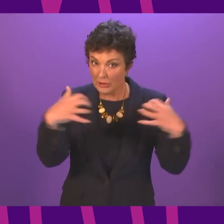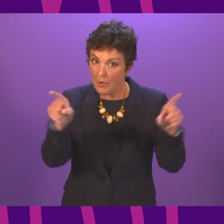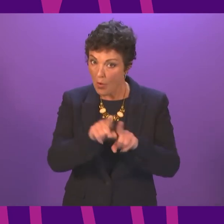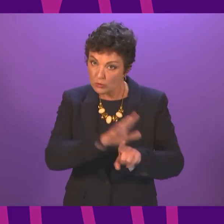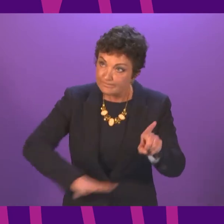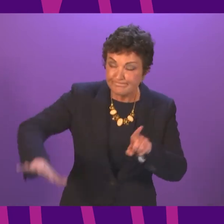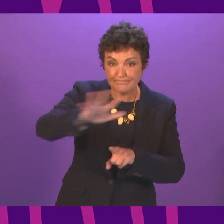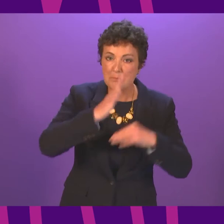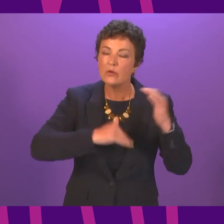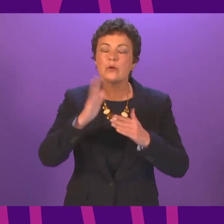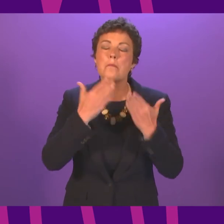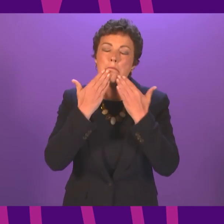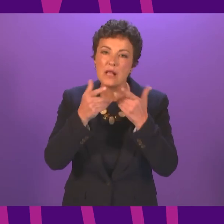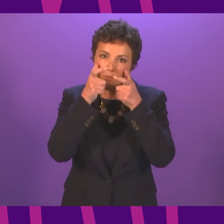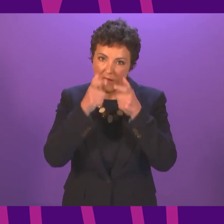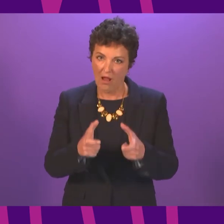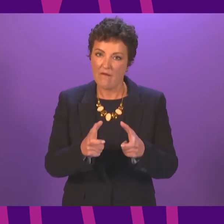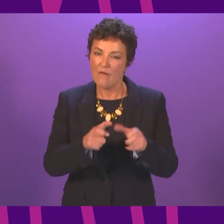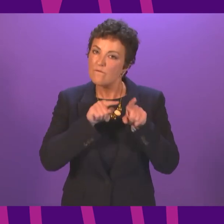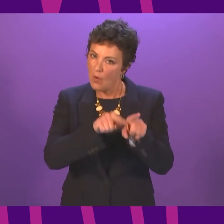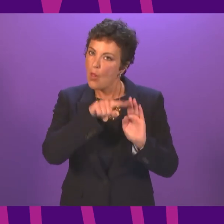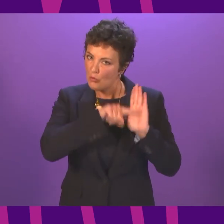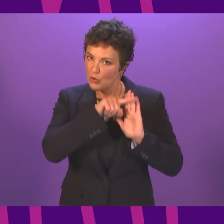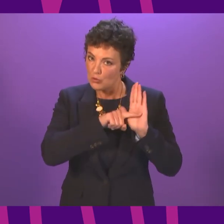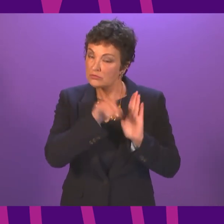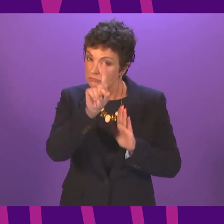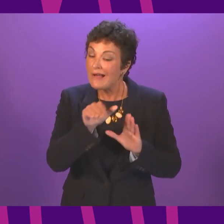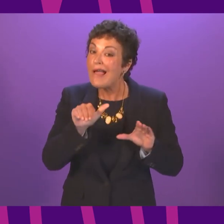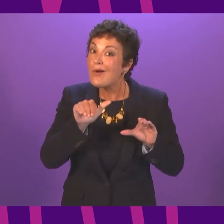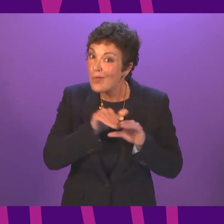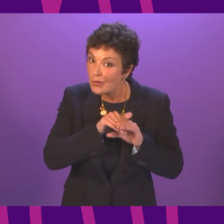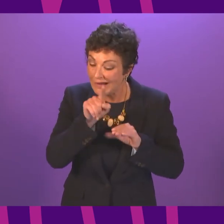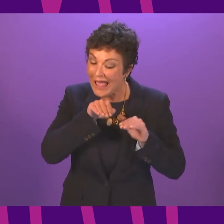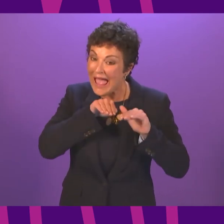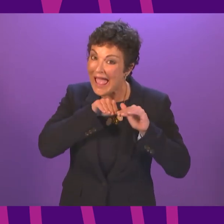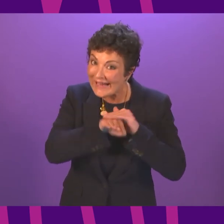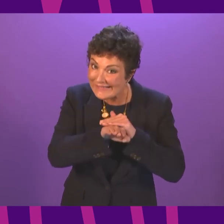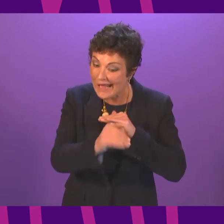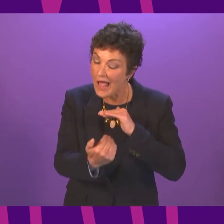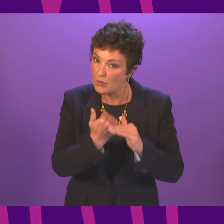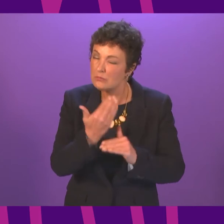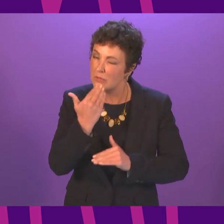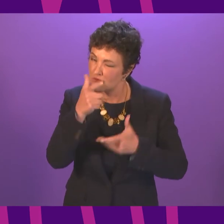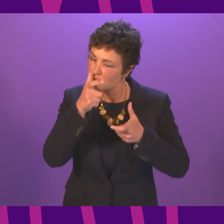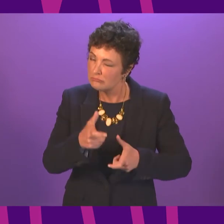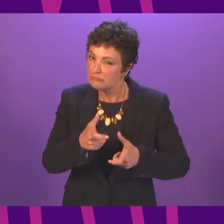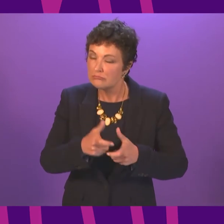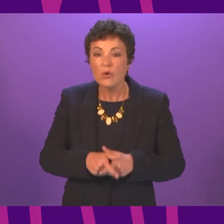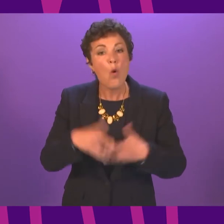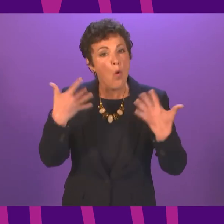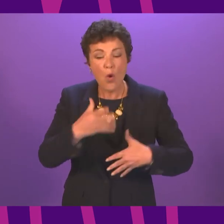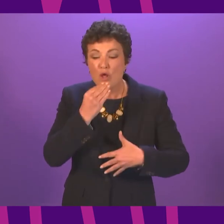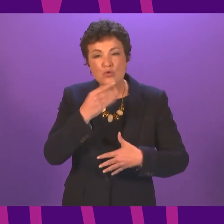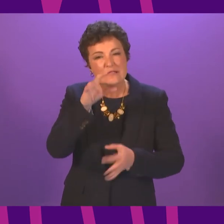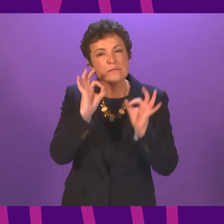ask that members take care to observe these measures, including when entering and exiting the Chamber, and please only use the aisles and